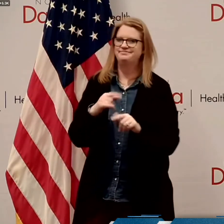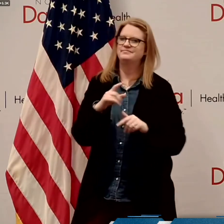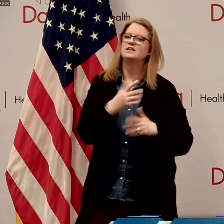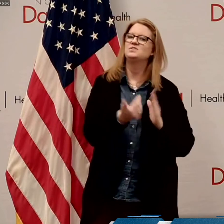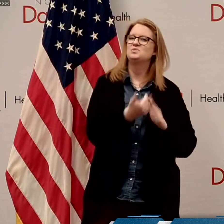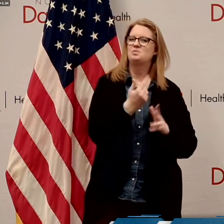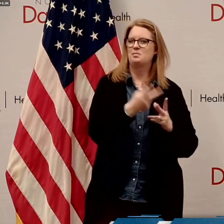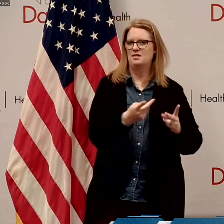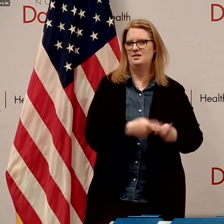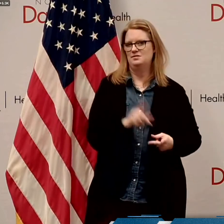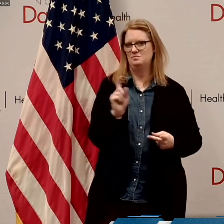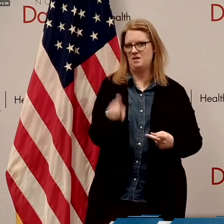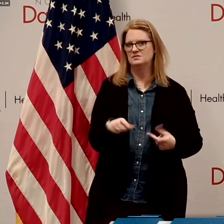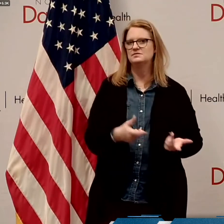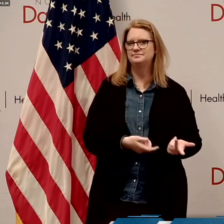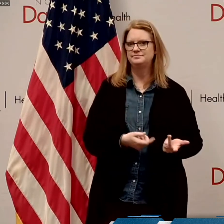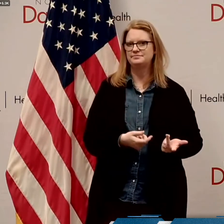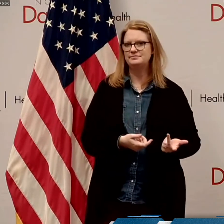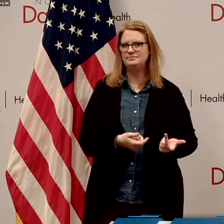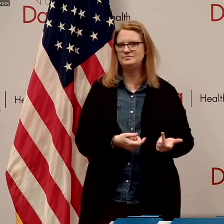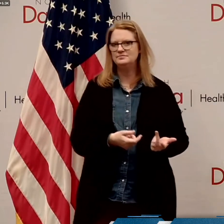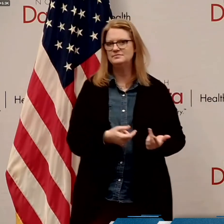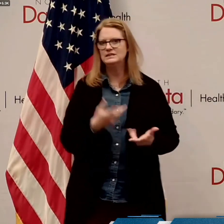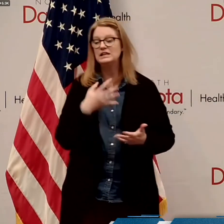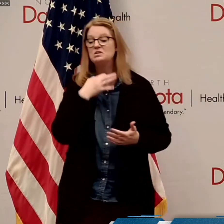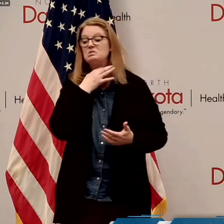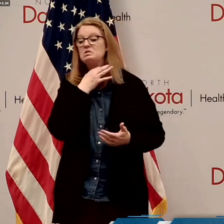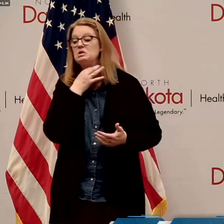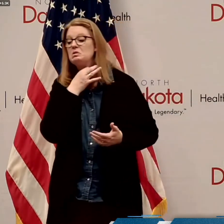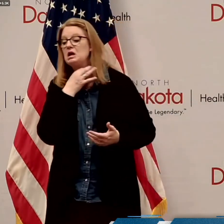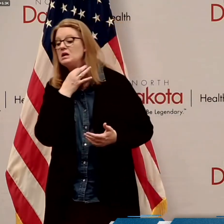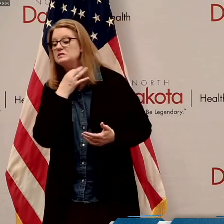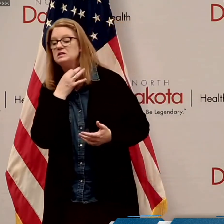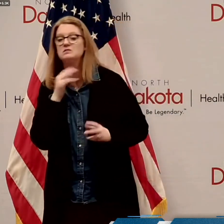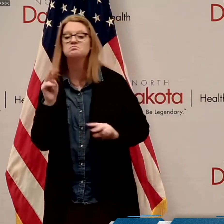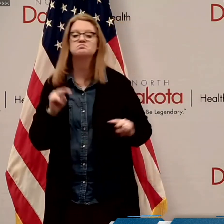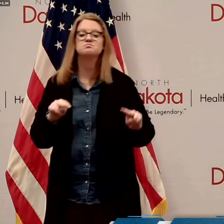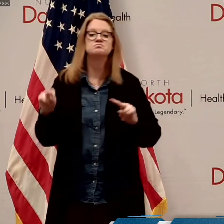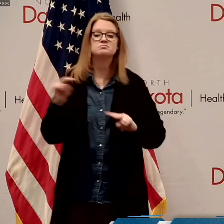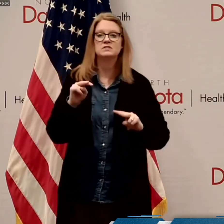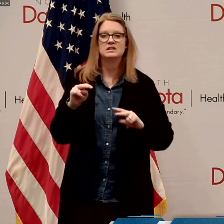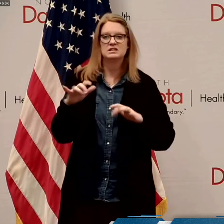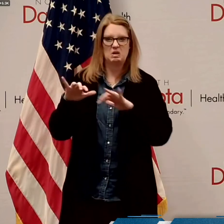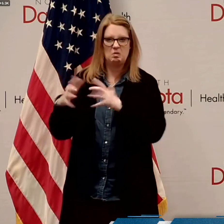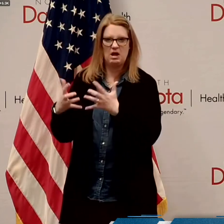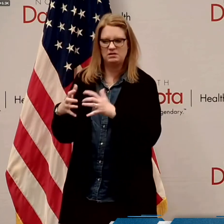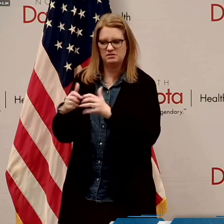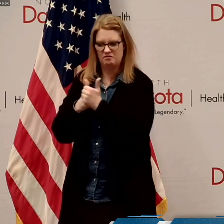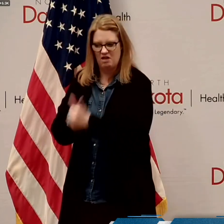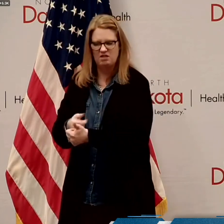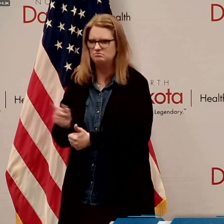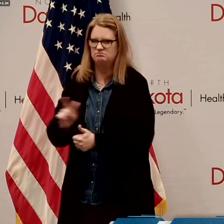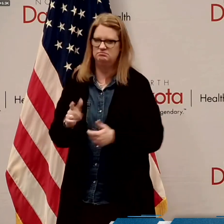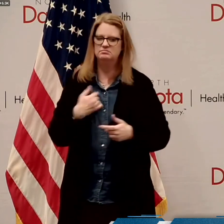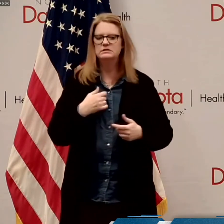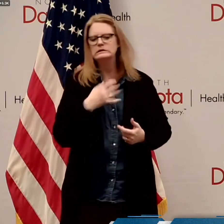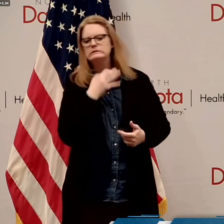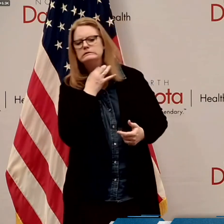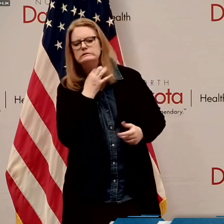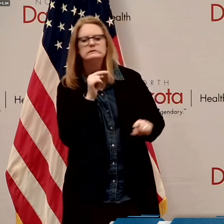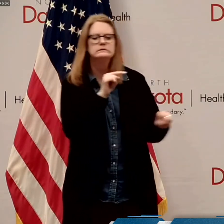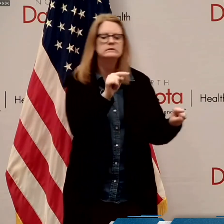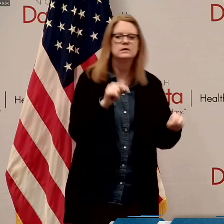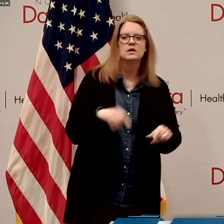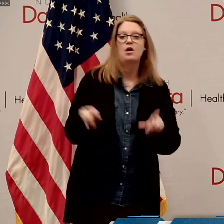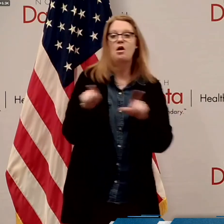again, as our tourism department says, follow your curiosity, don't follow the crowds. Also have some good news on the fishing